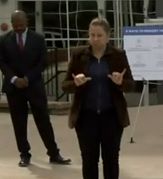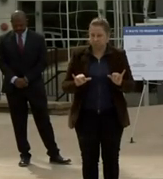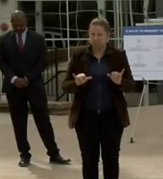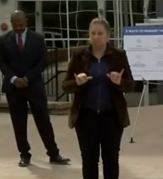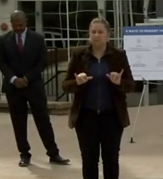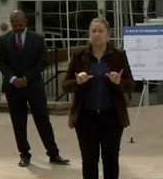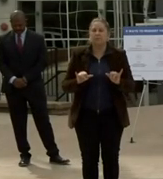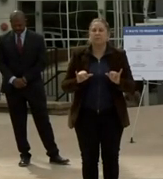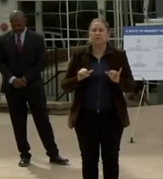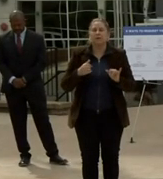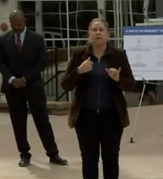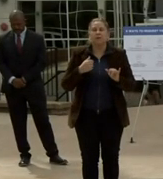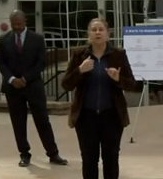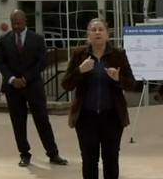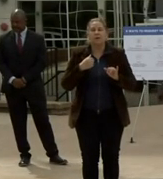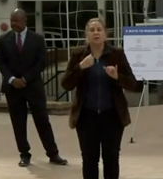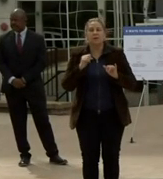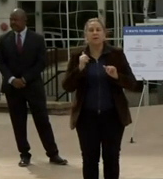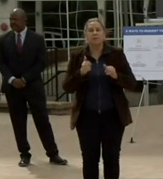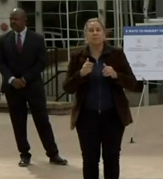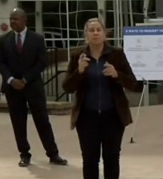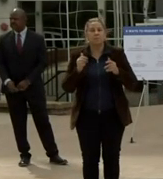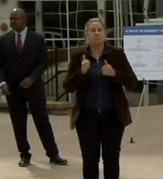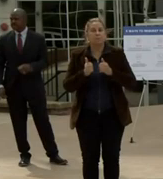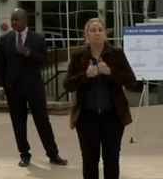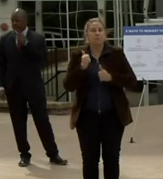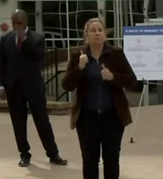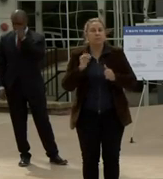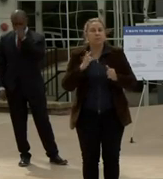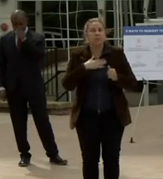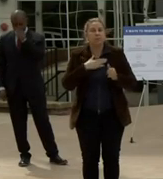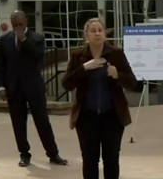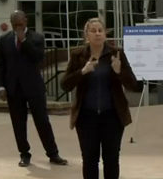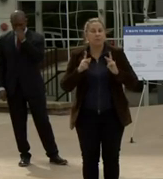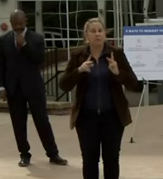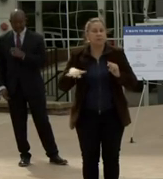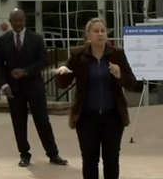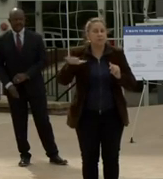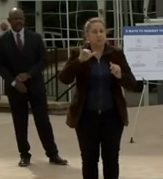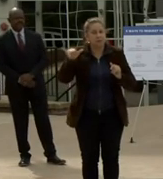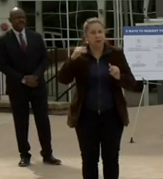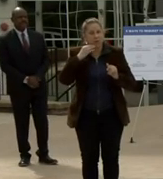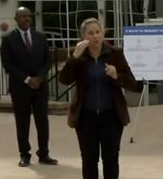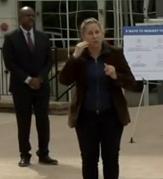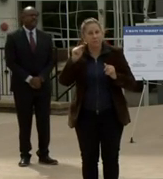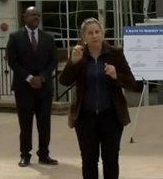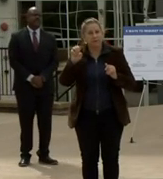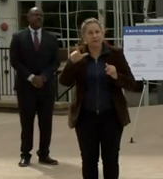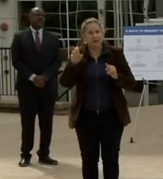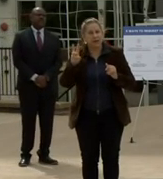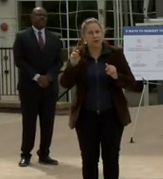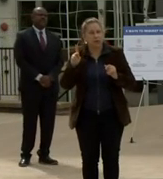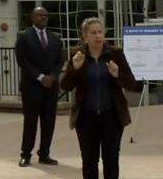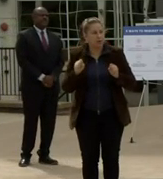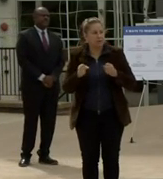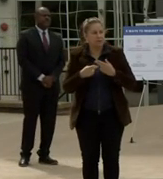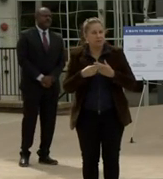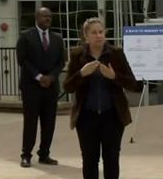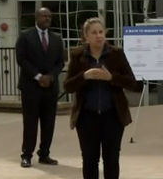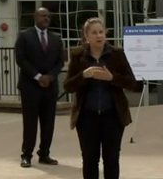have most of our team teleworking, that can help conserve cost, and we're doing that right now.